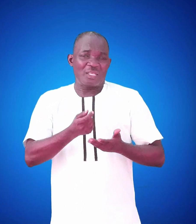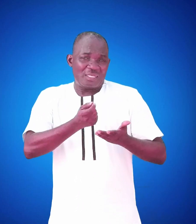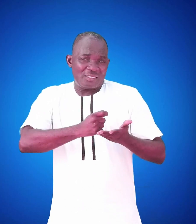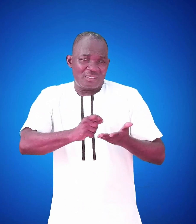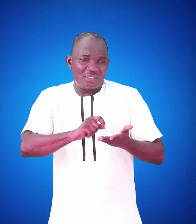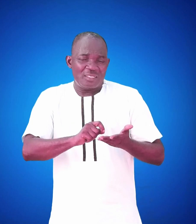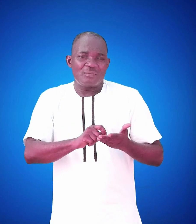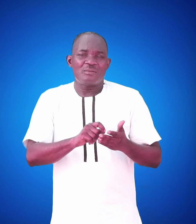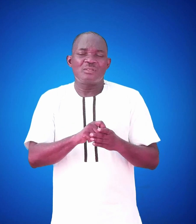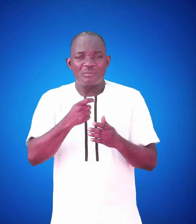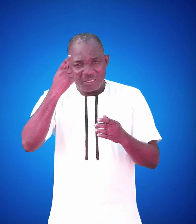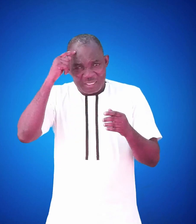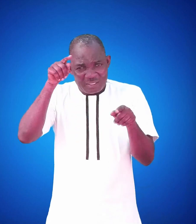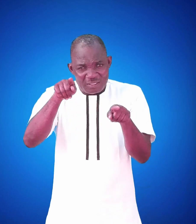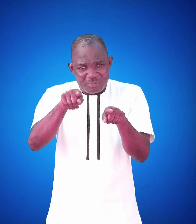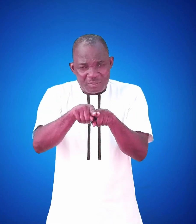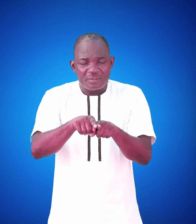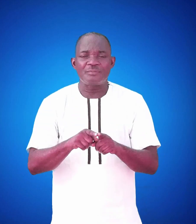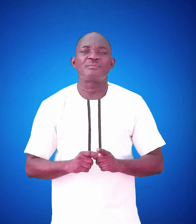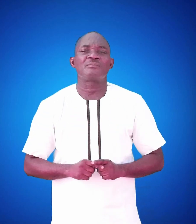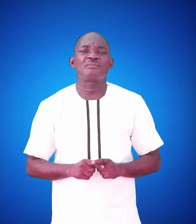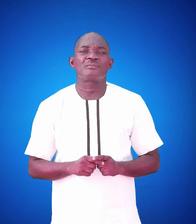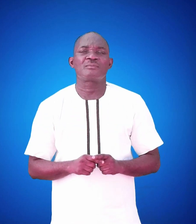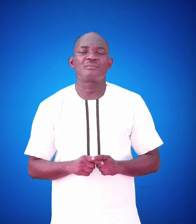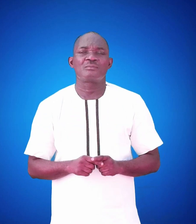signing an agreement,